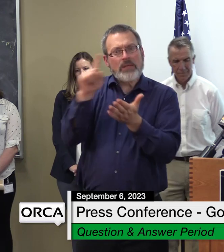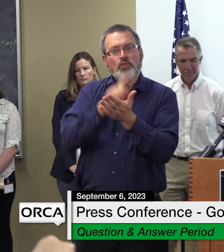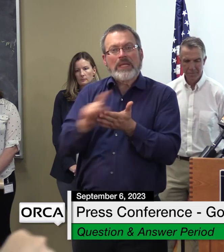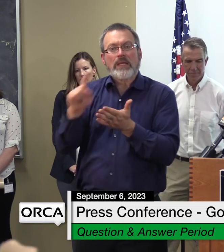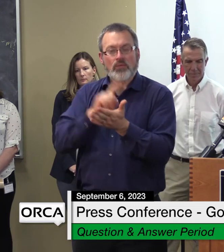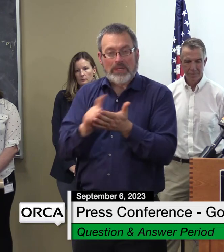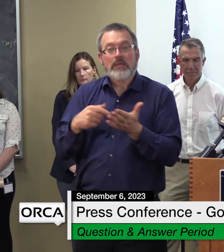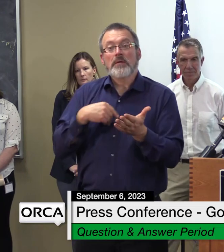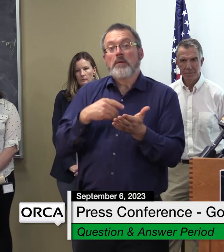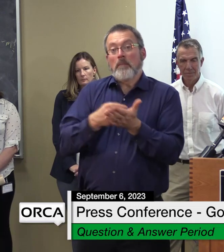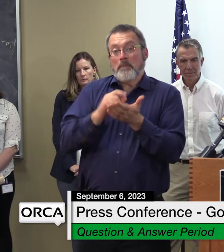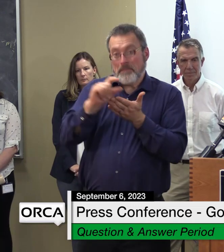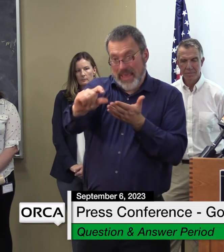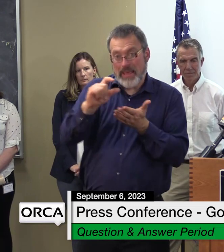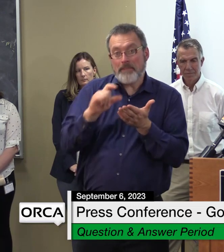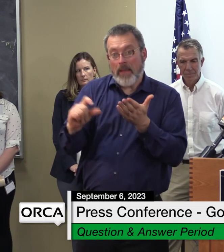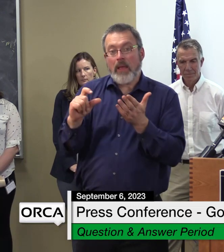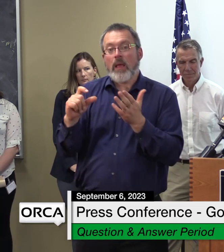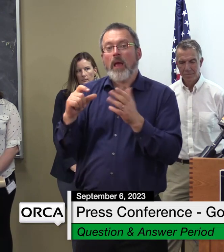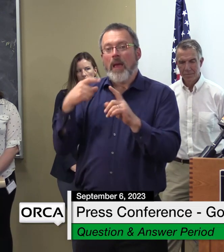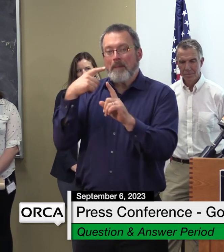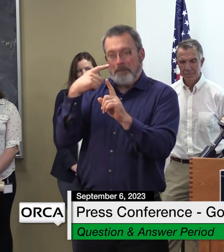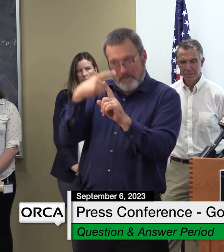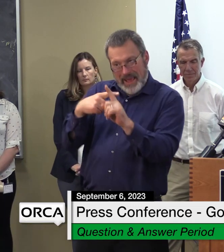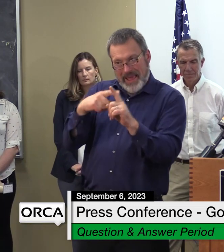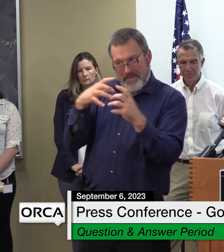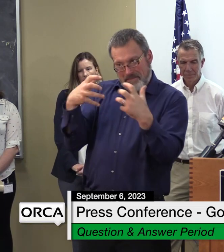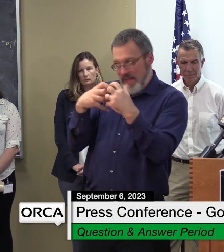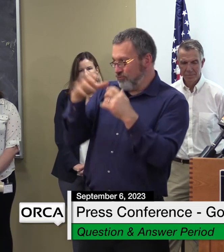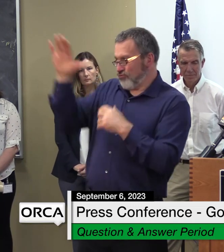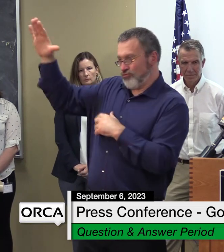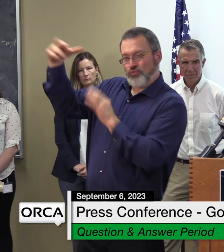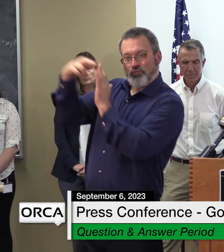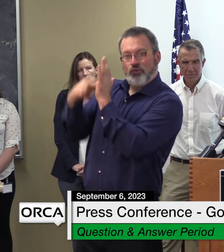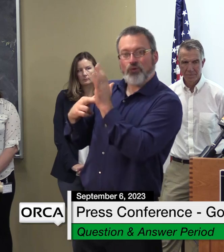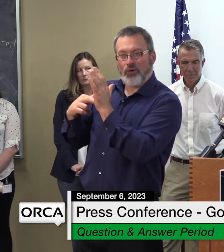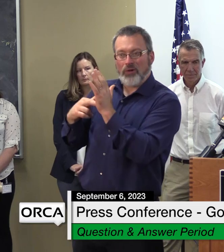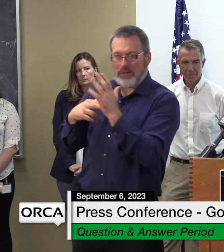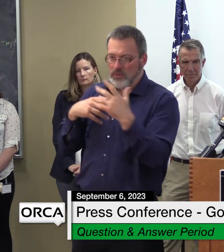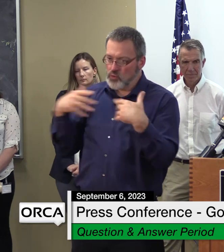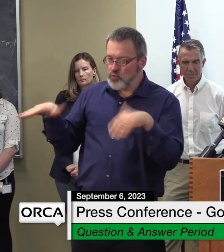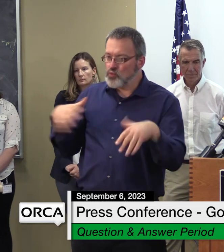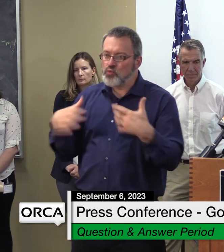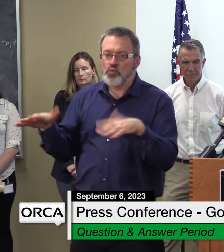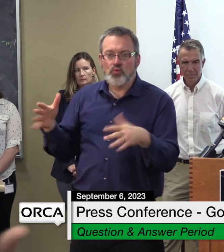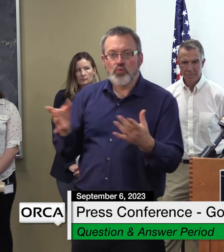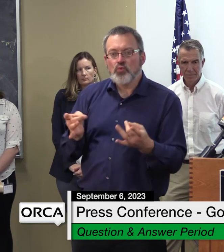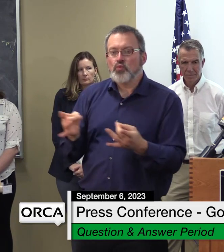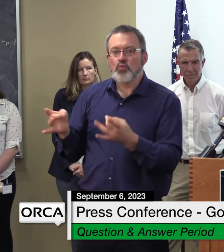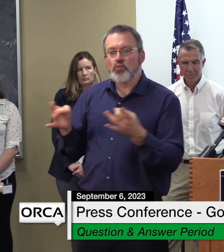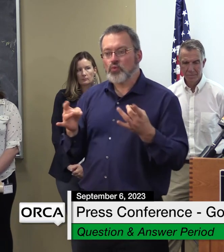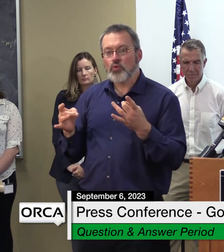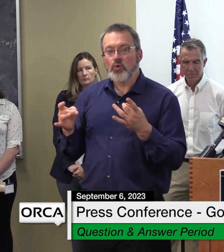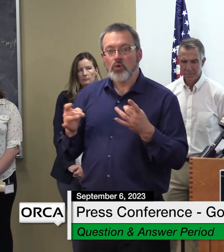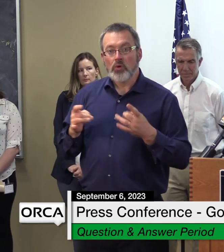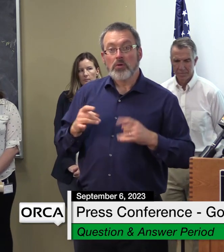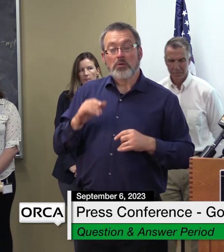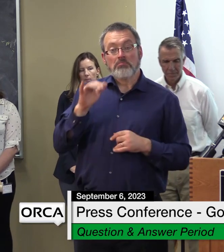we can also meet all the federal deliverables and checkpoints along the way, like gathering the appropriate